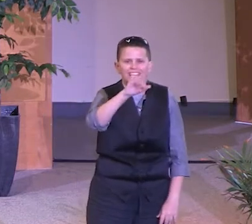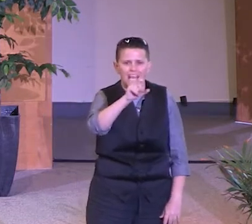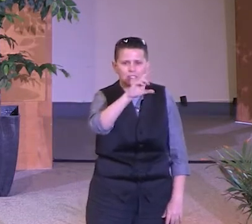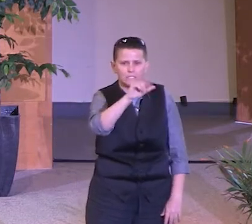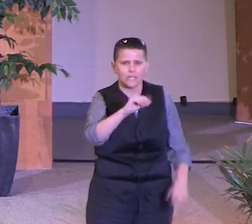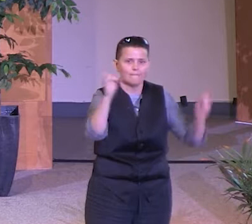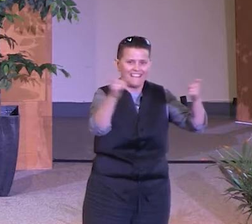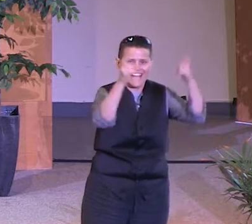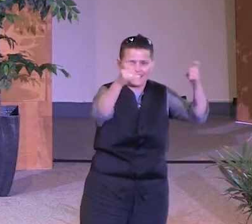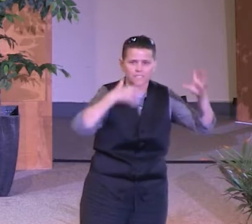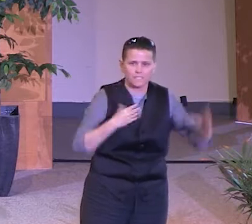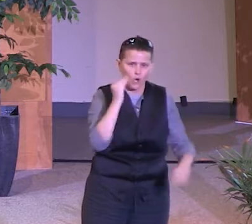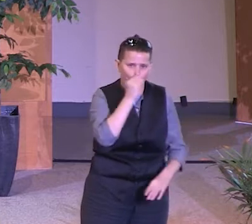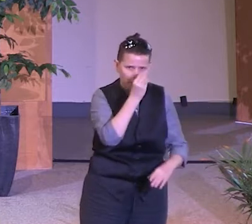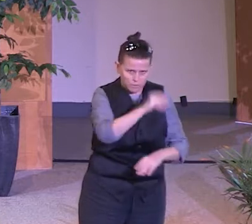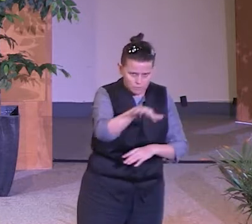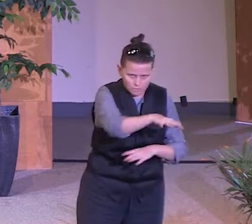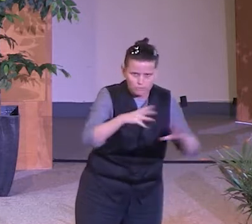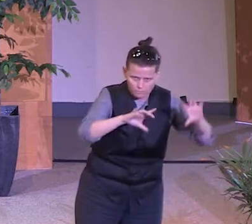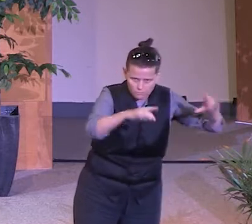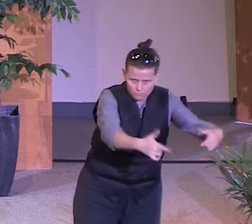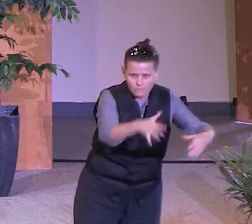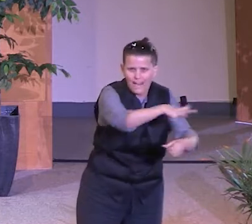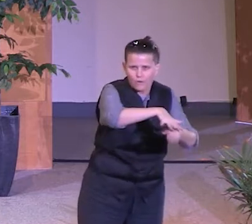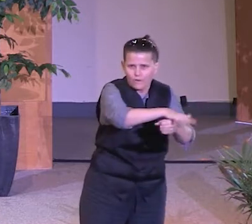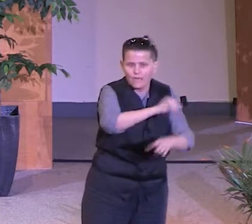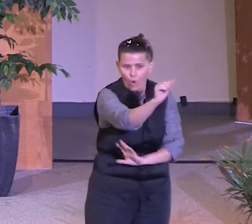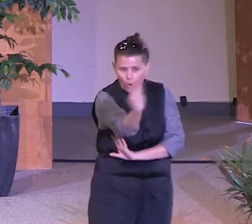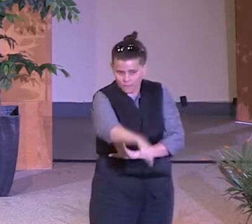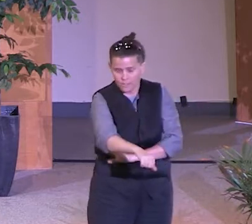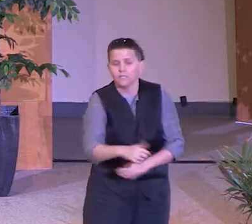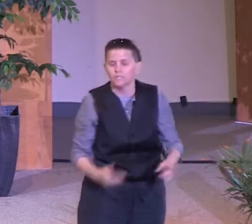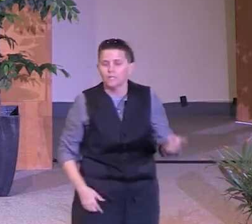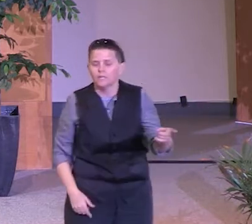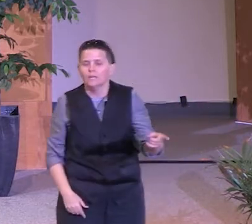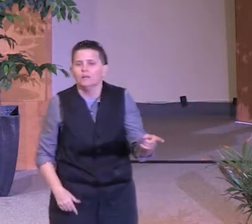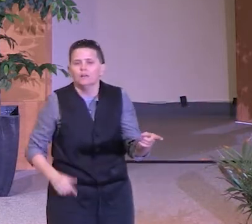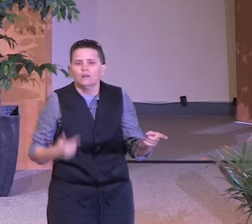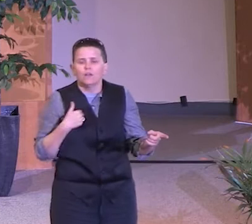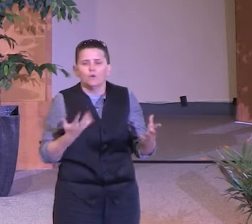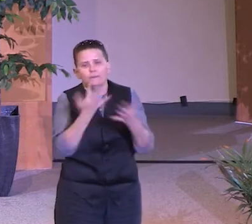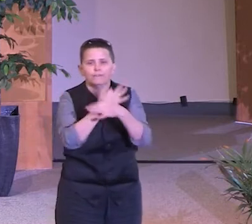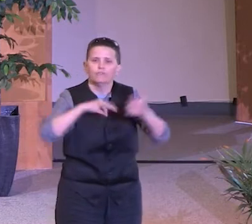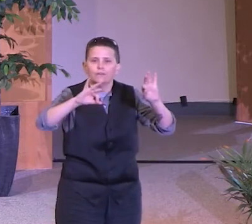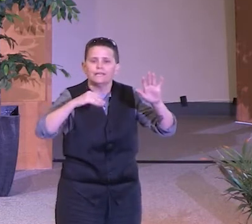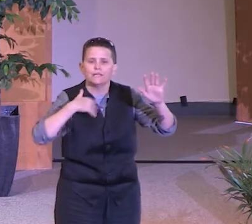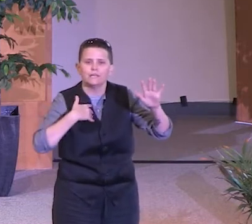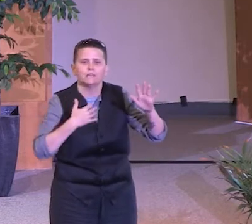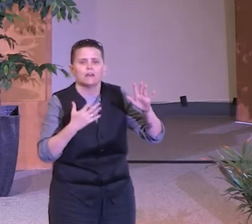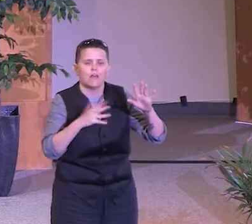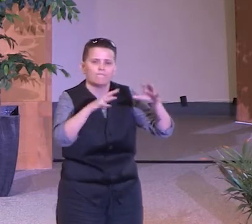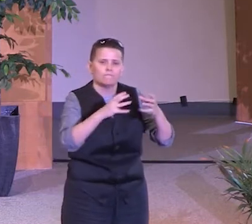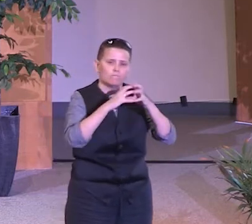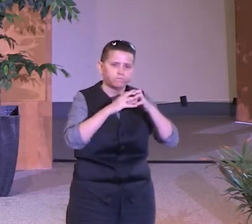but but it's going to be all fine. Let's see. There will be free inflatable games and carnival rides,